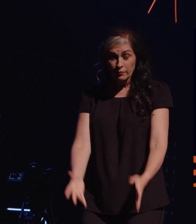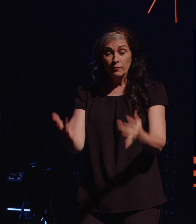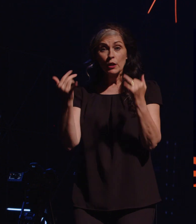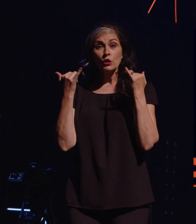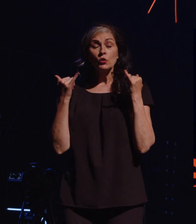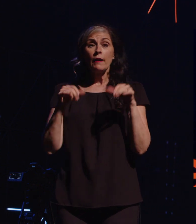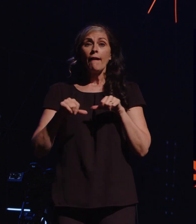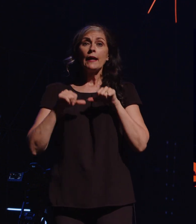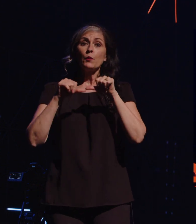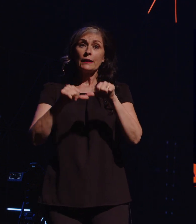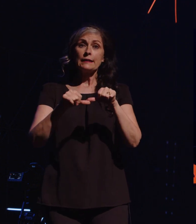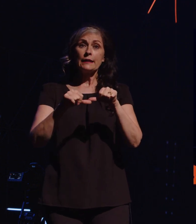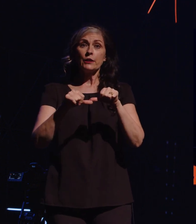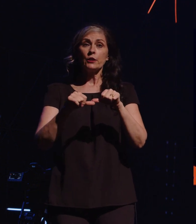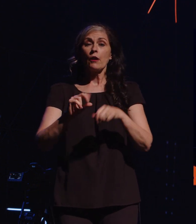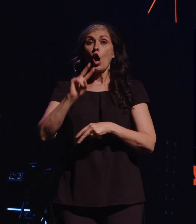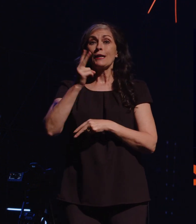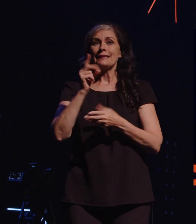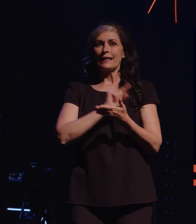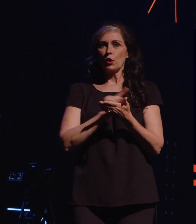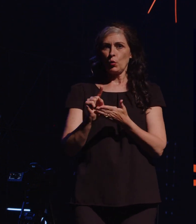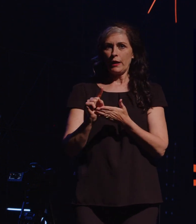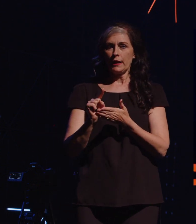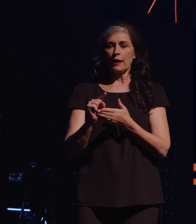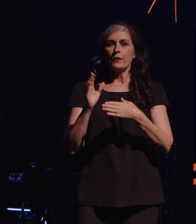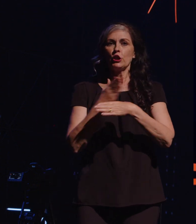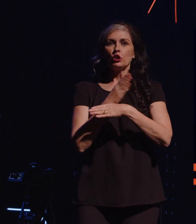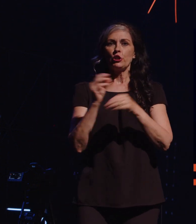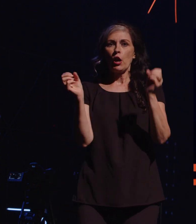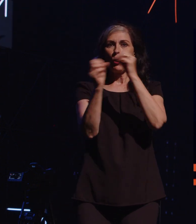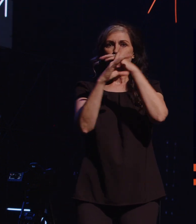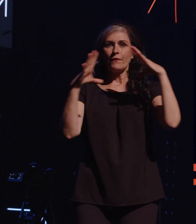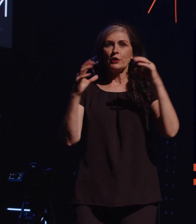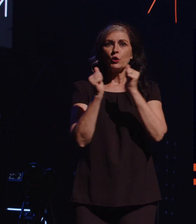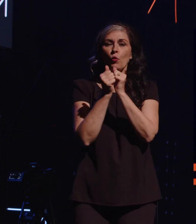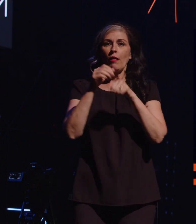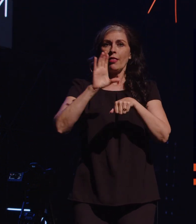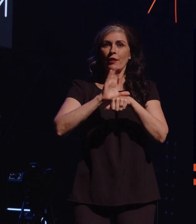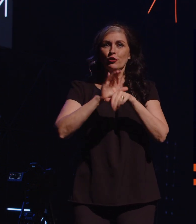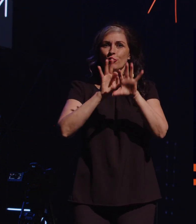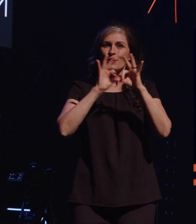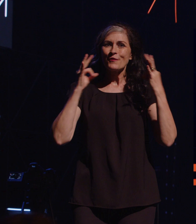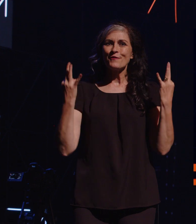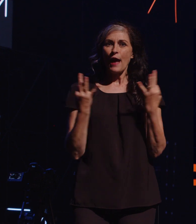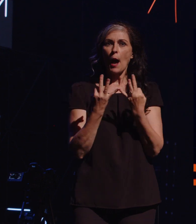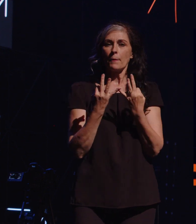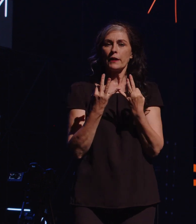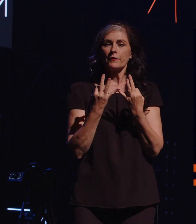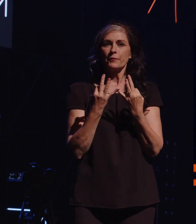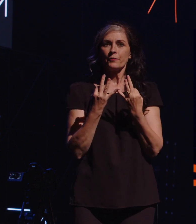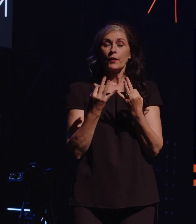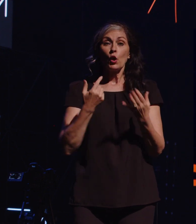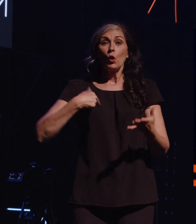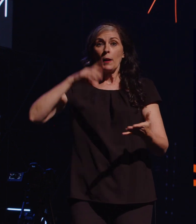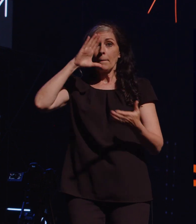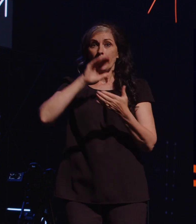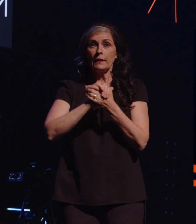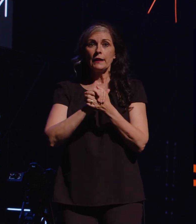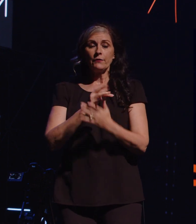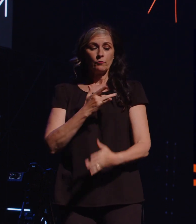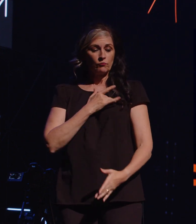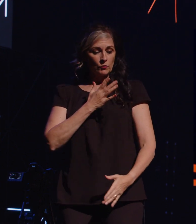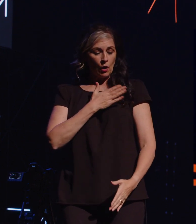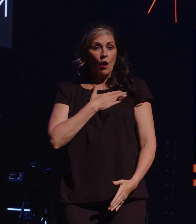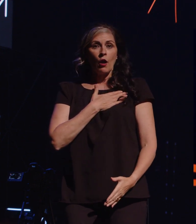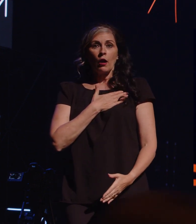Today, we continue in our second week of really sharing our vision with our church family of what we believe God has laid in our heart